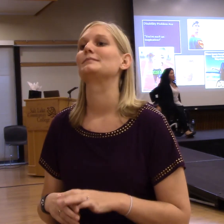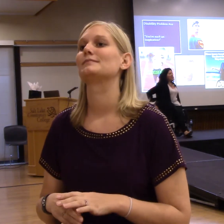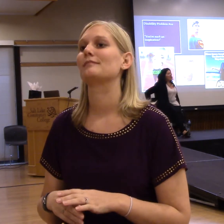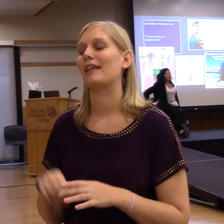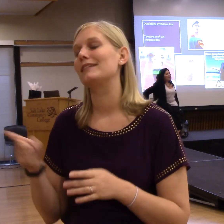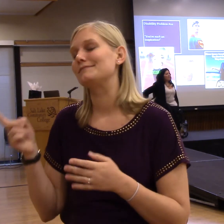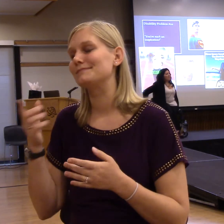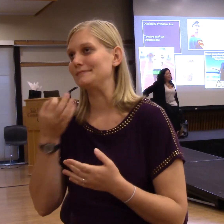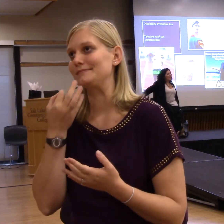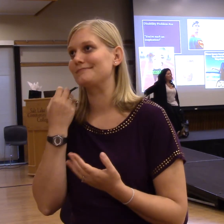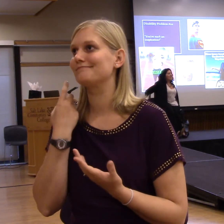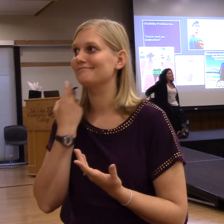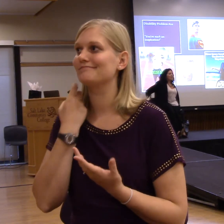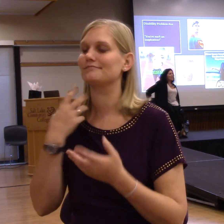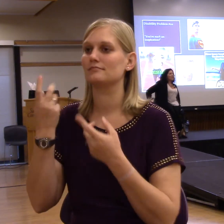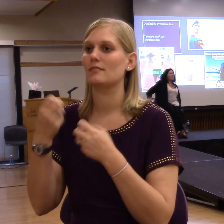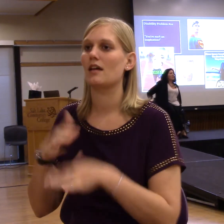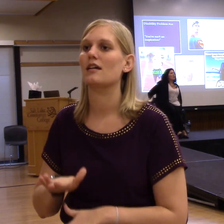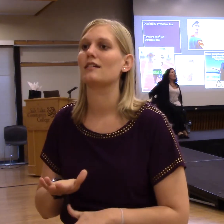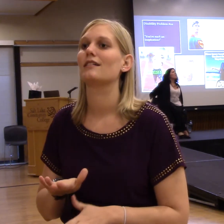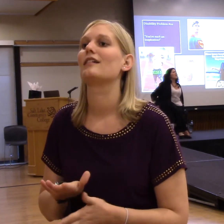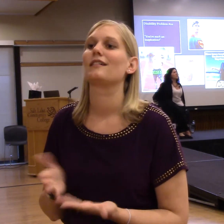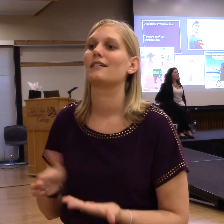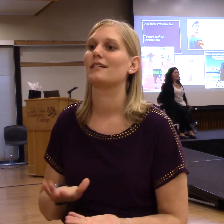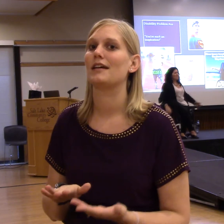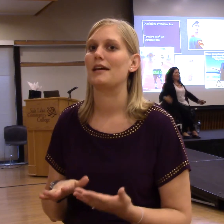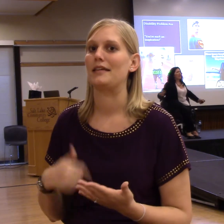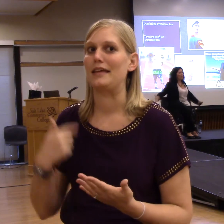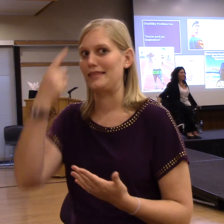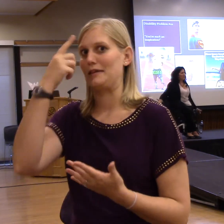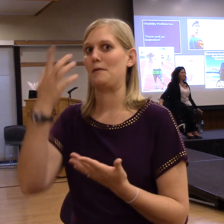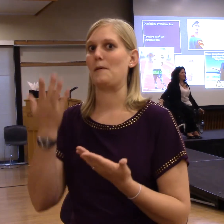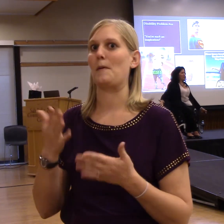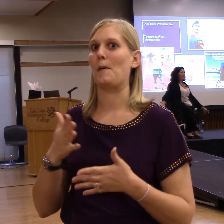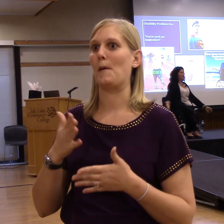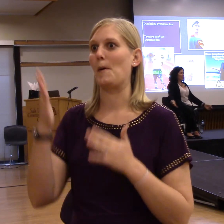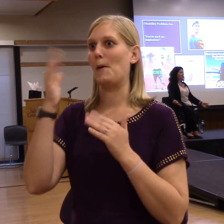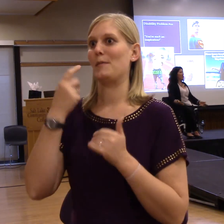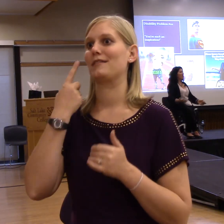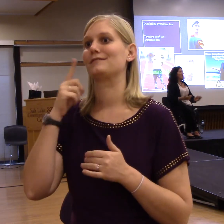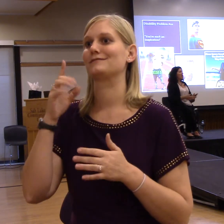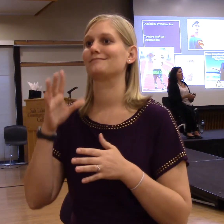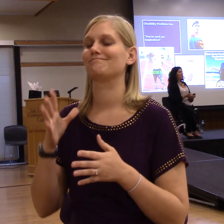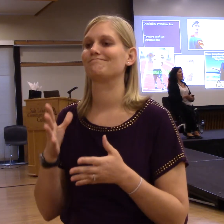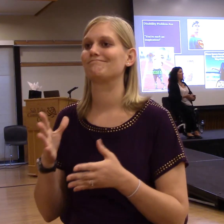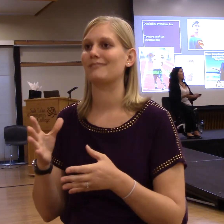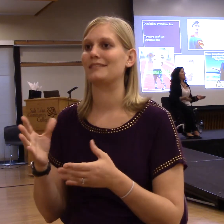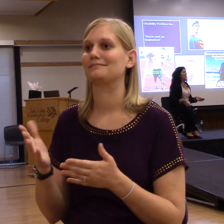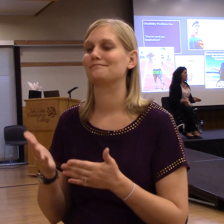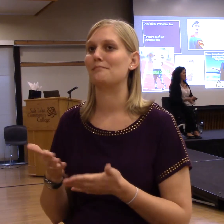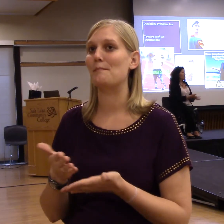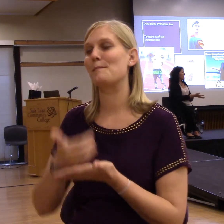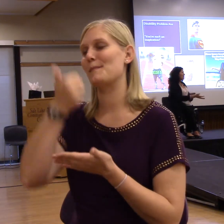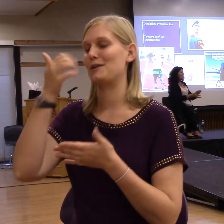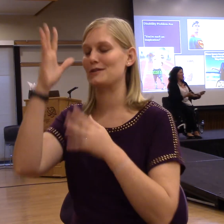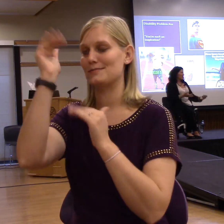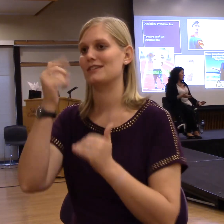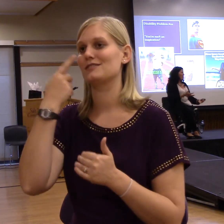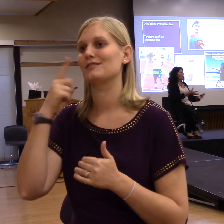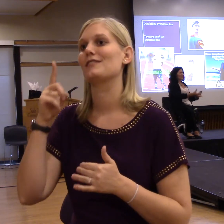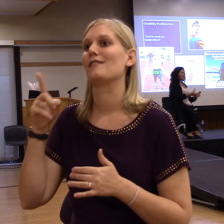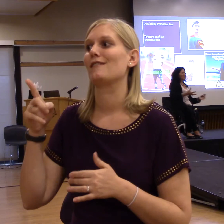I think that many of us in the disability community were hoping for something bigger from the Christopher Reeve Foundation around perhaps education or